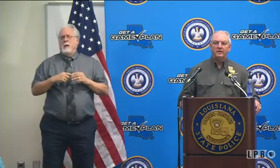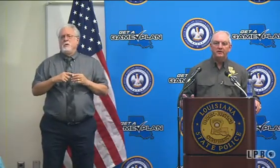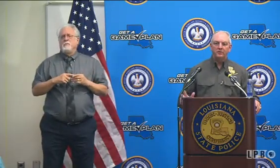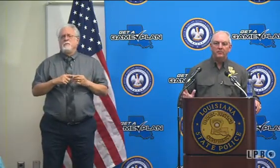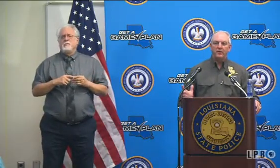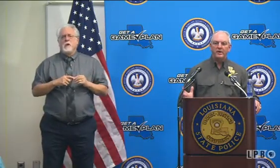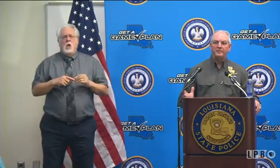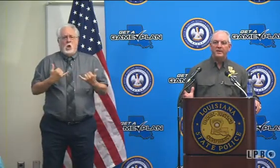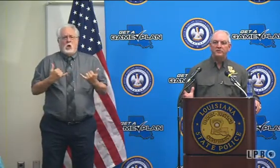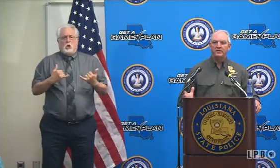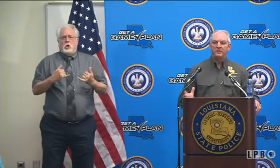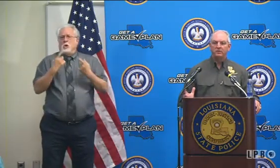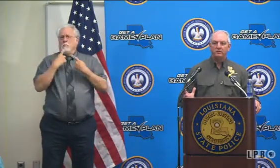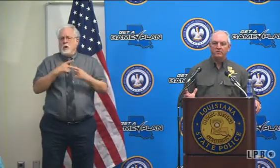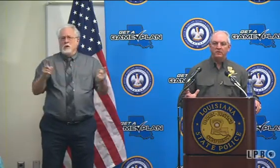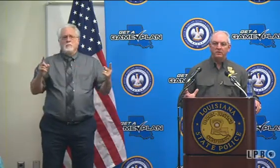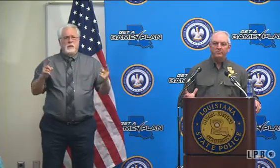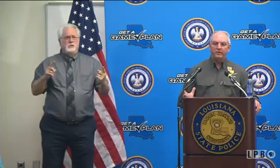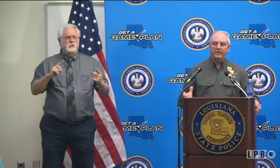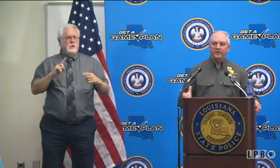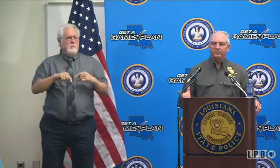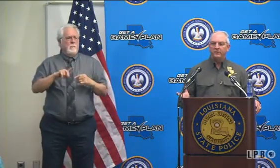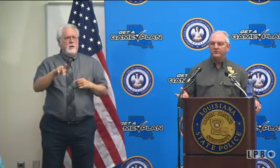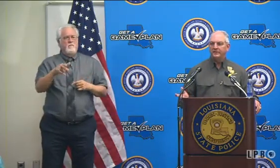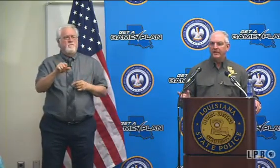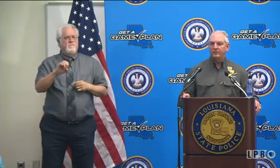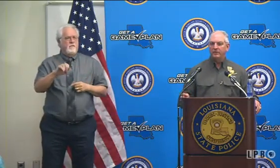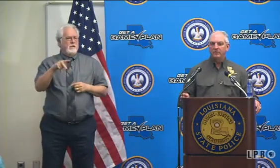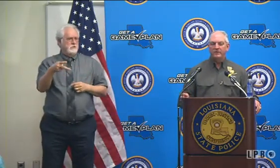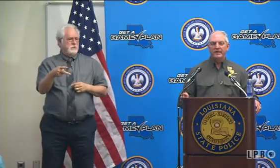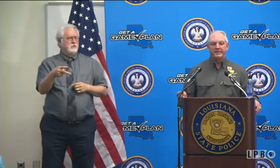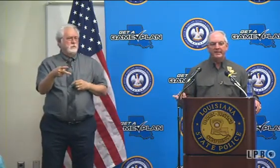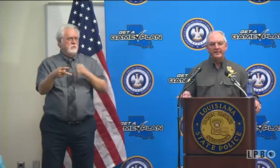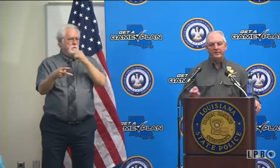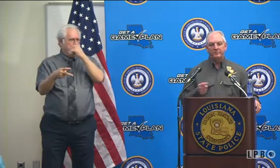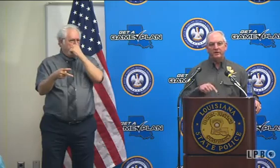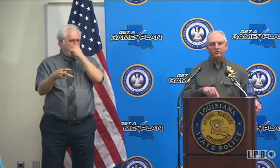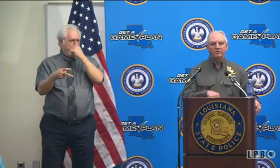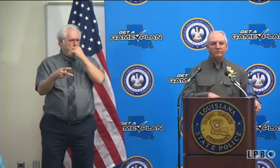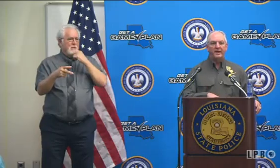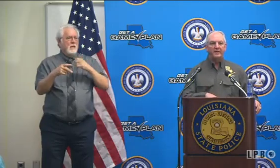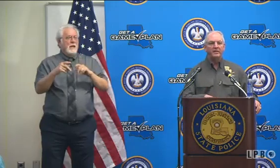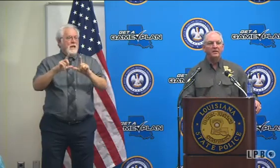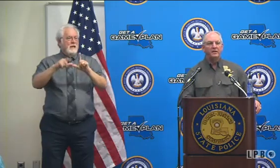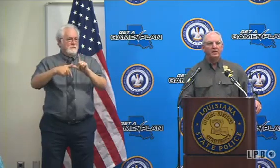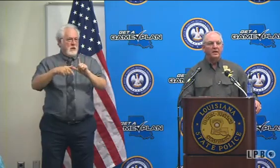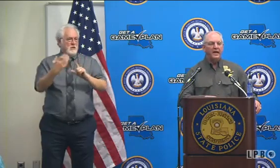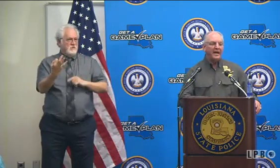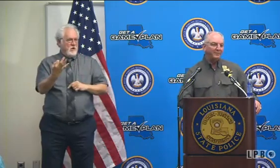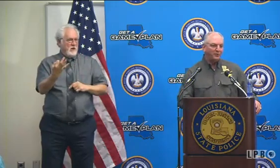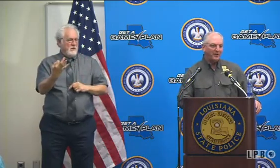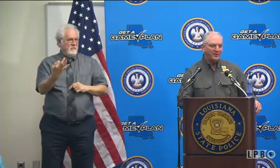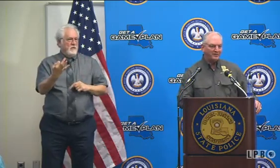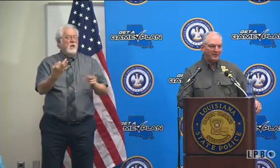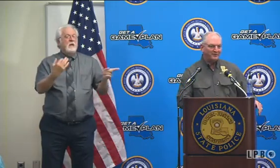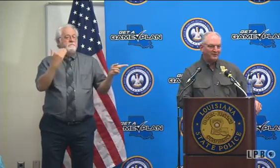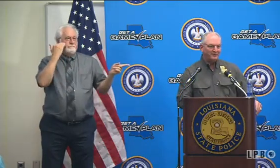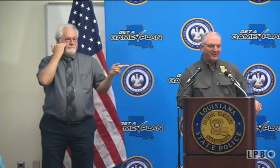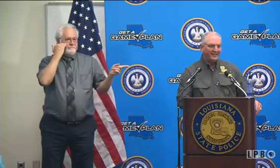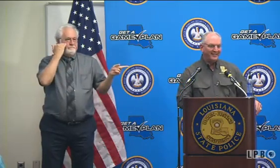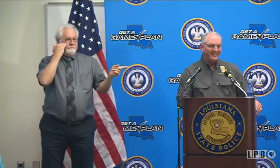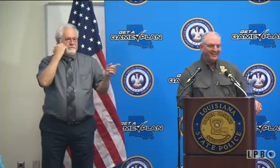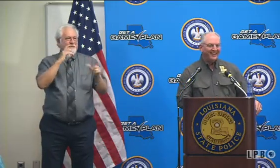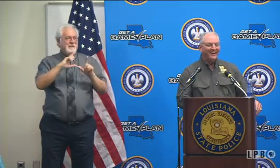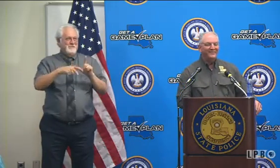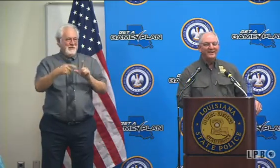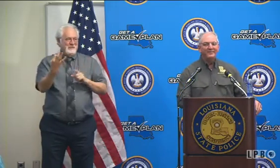the current proclamation on the public health emergency dealing with COVID-19 that expires on Friday. I am aware it expires on